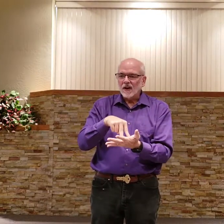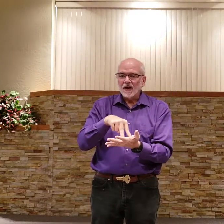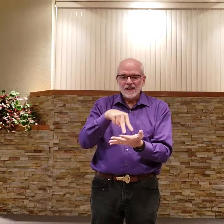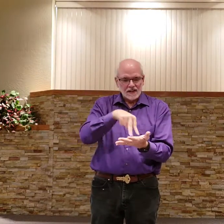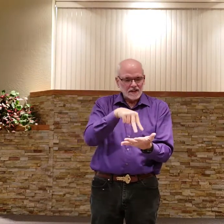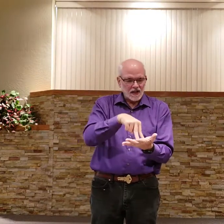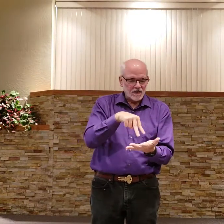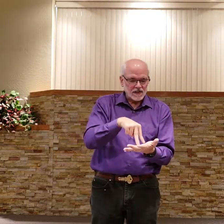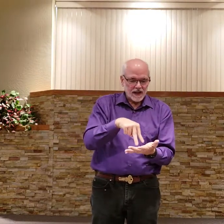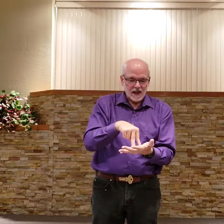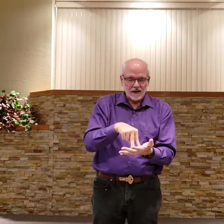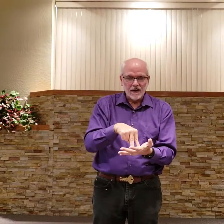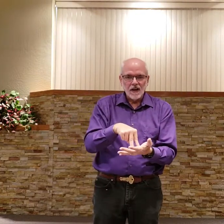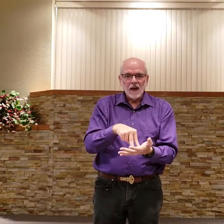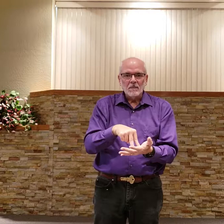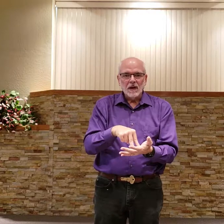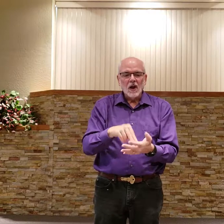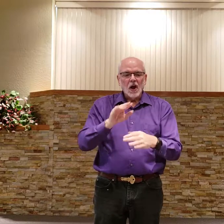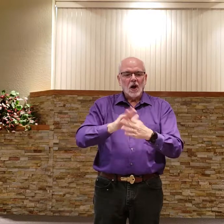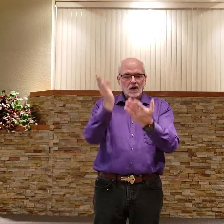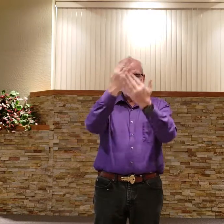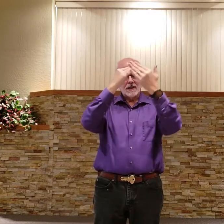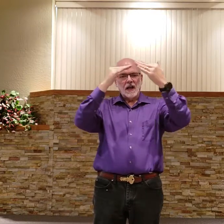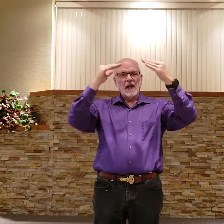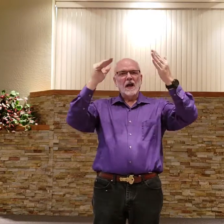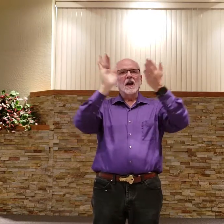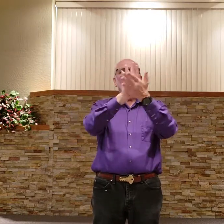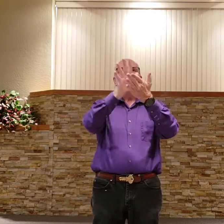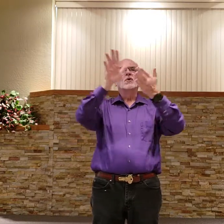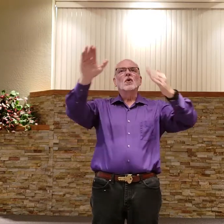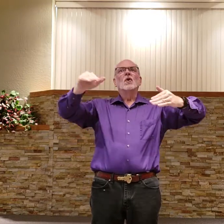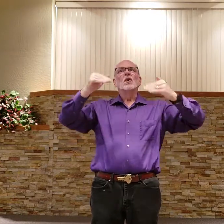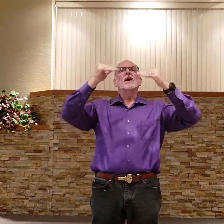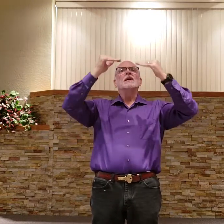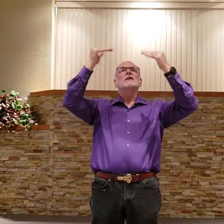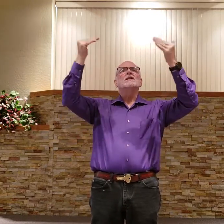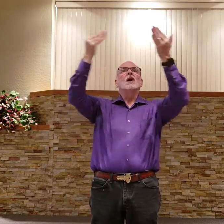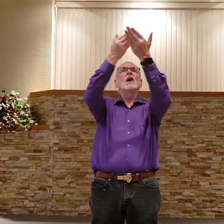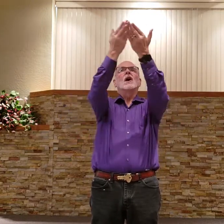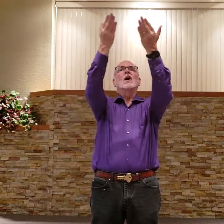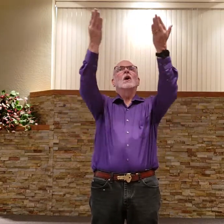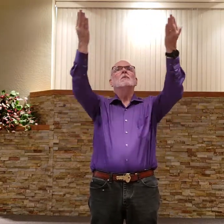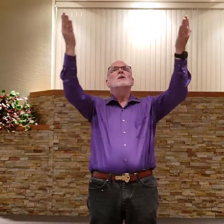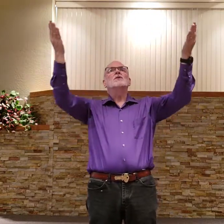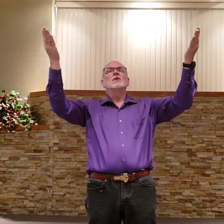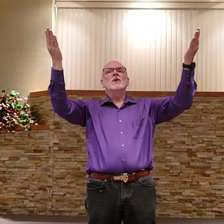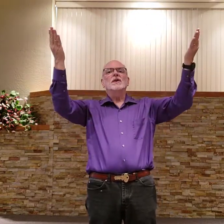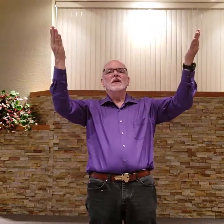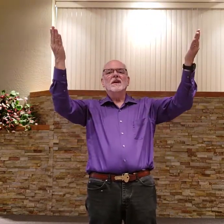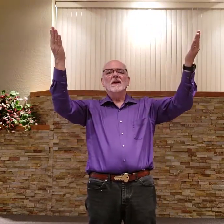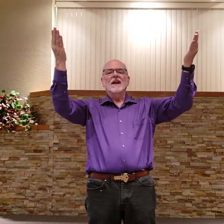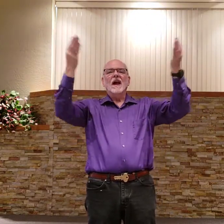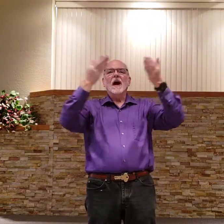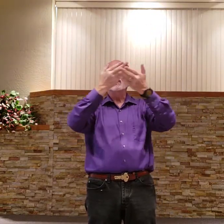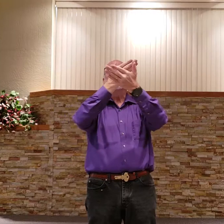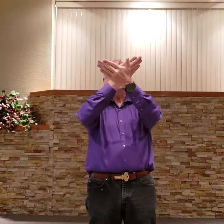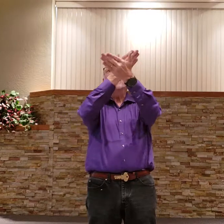right? This is a sign for stand. But on Zion's glorious summit stood. I'm going to say there